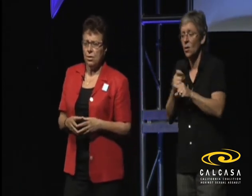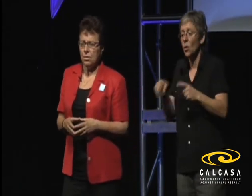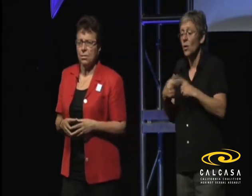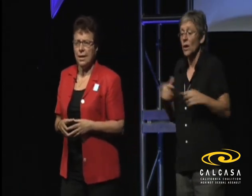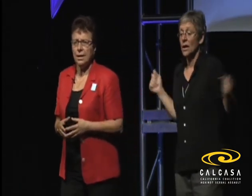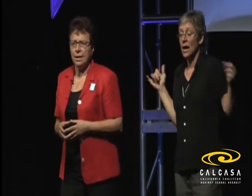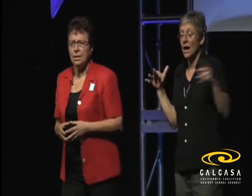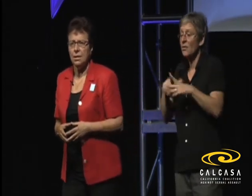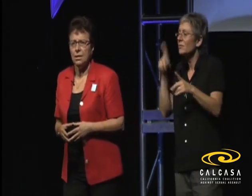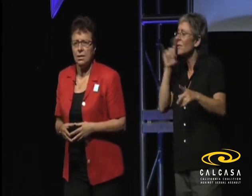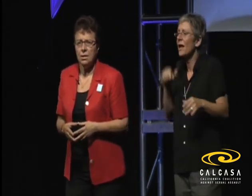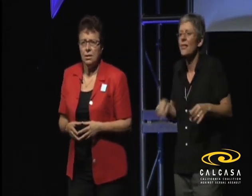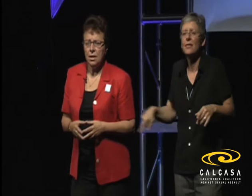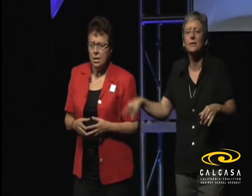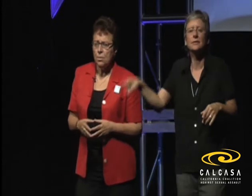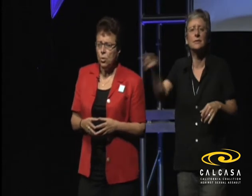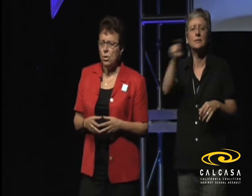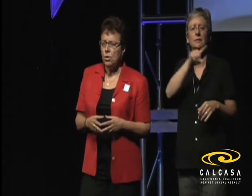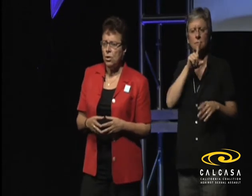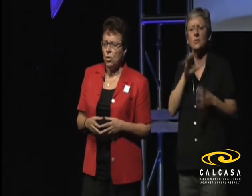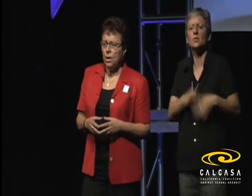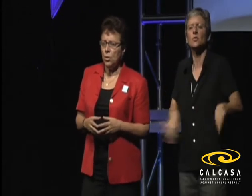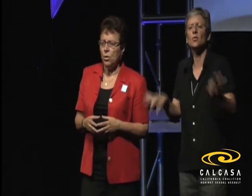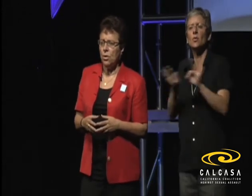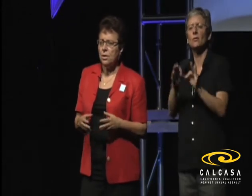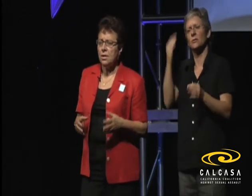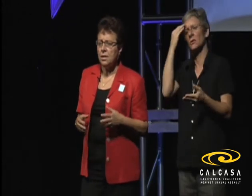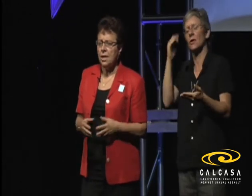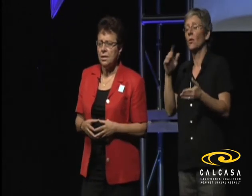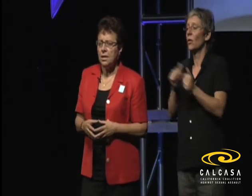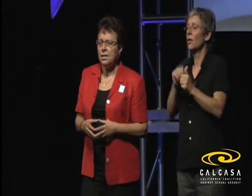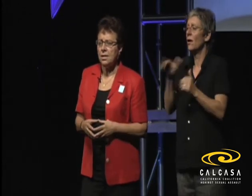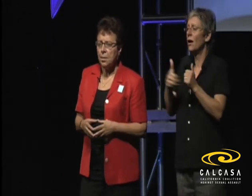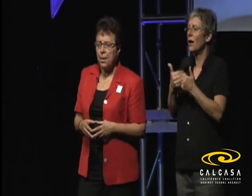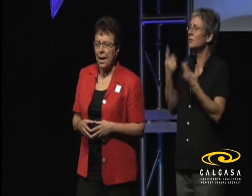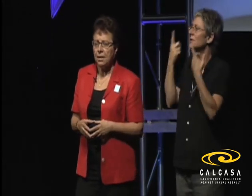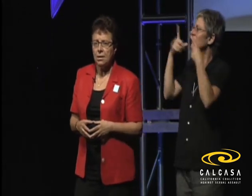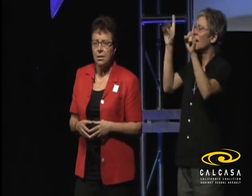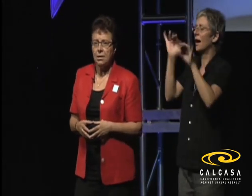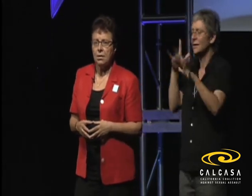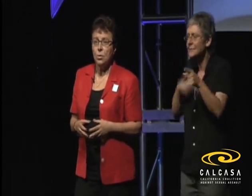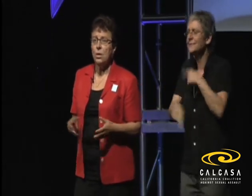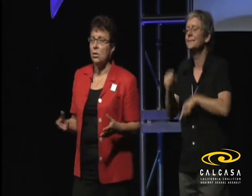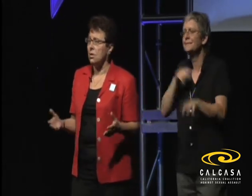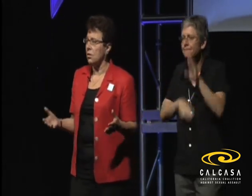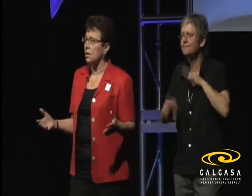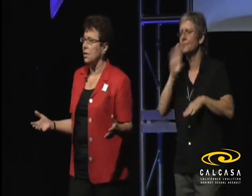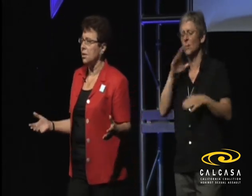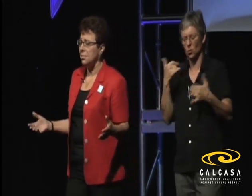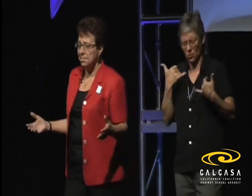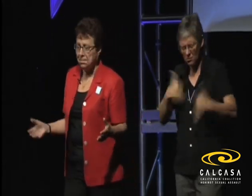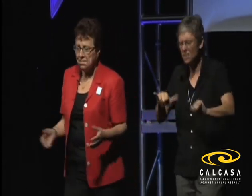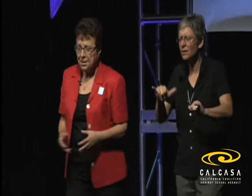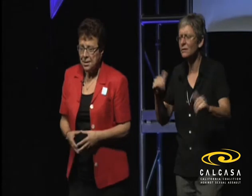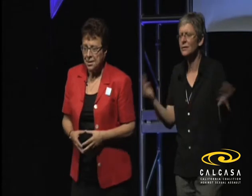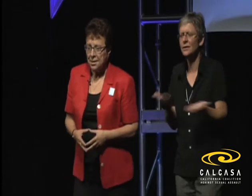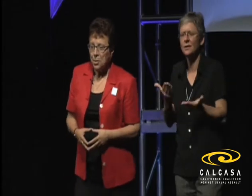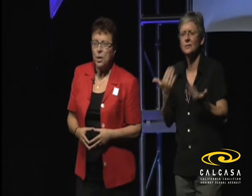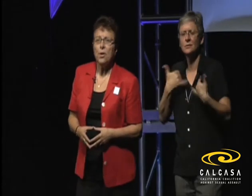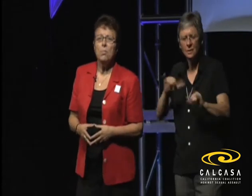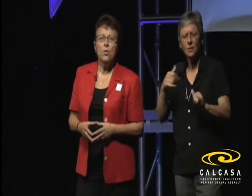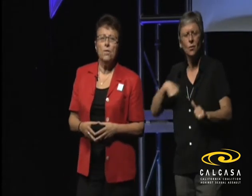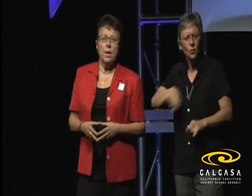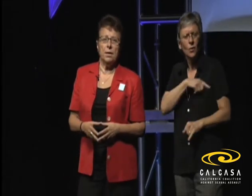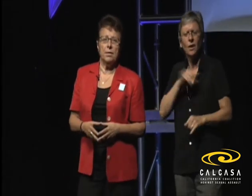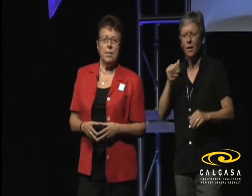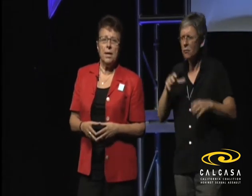gather like this, it is important to note that with all the successes and setbacks, we are still here. We